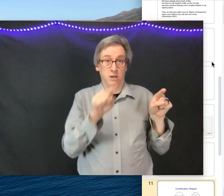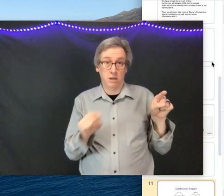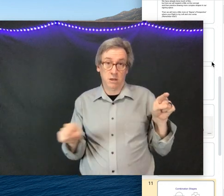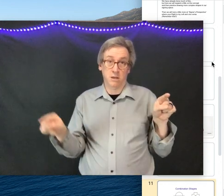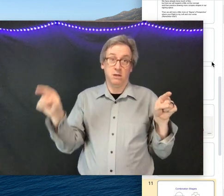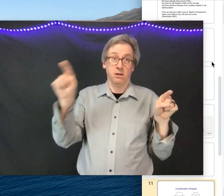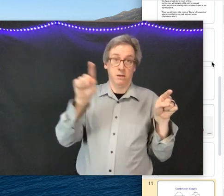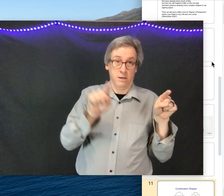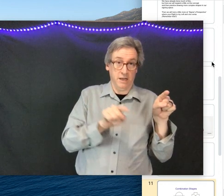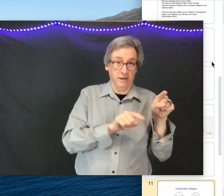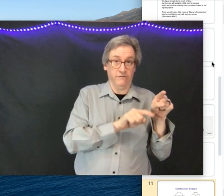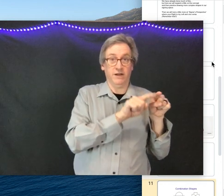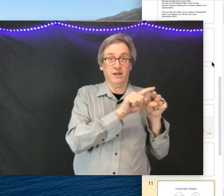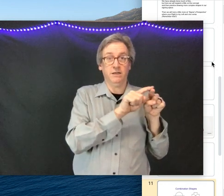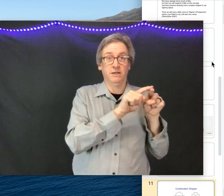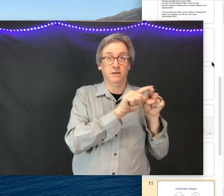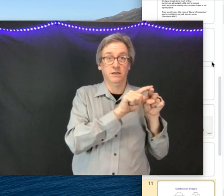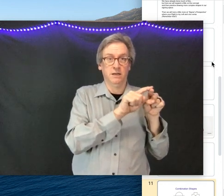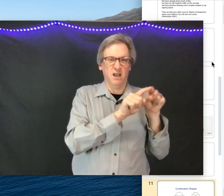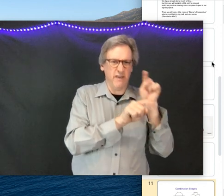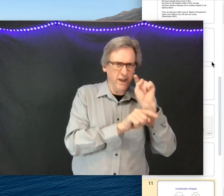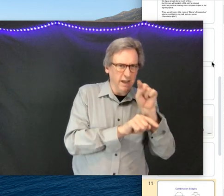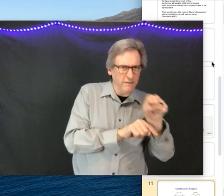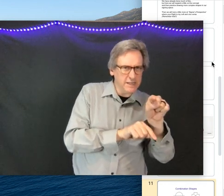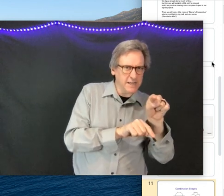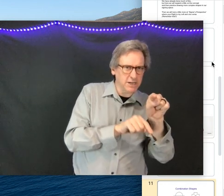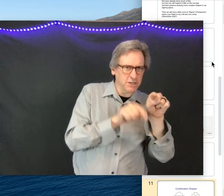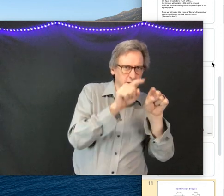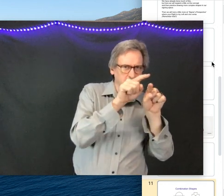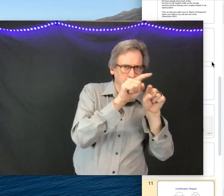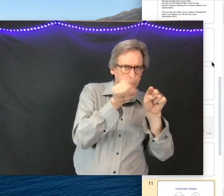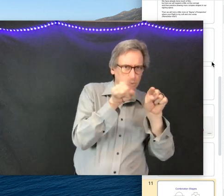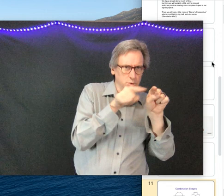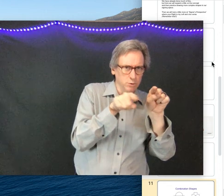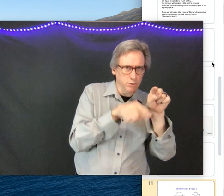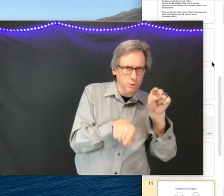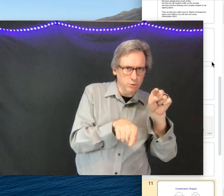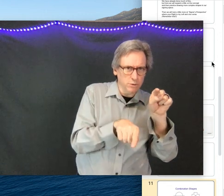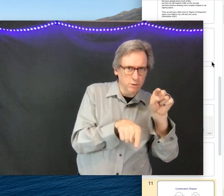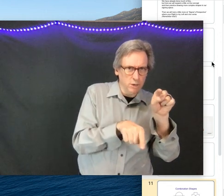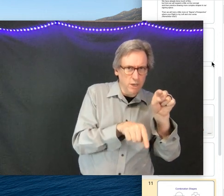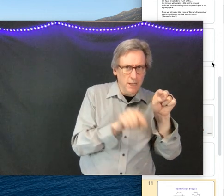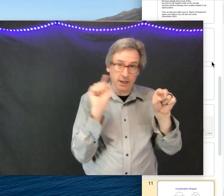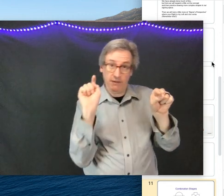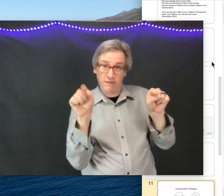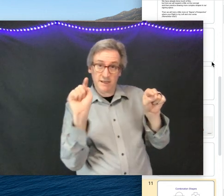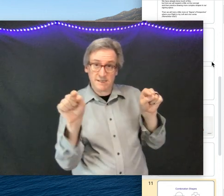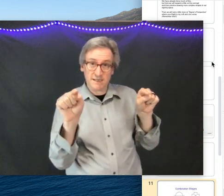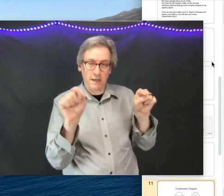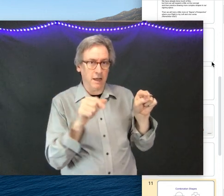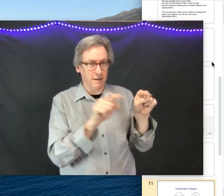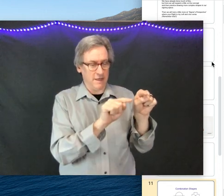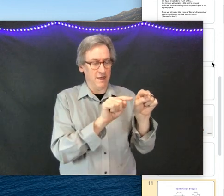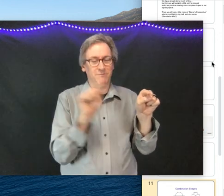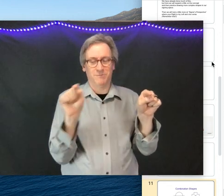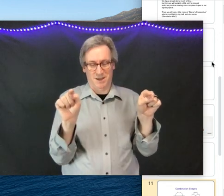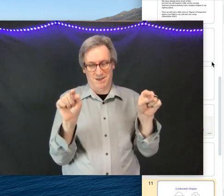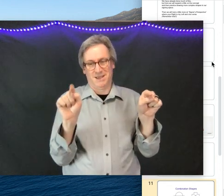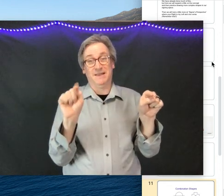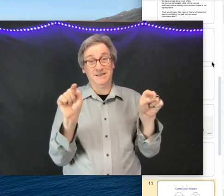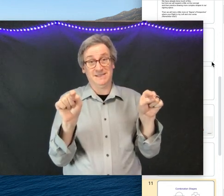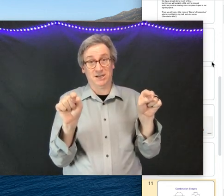draw infinity. And then in this section, shoo, shoo, shoo. In this, and